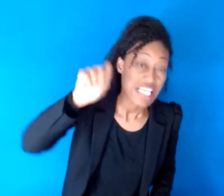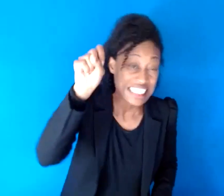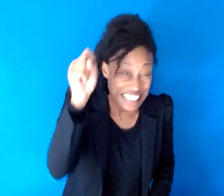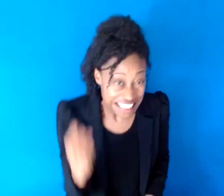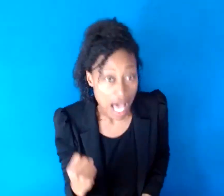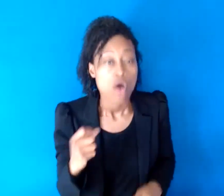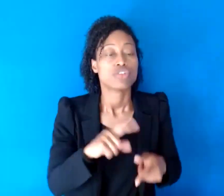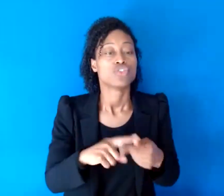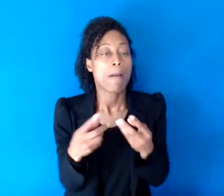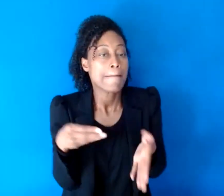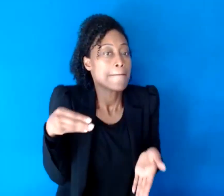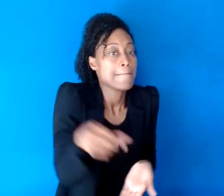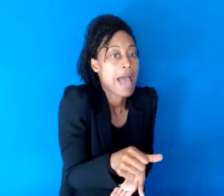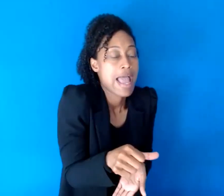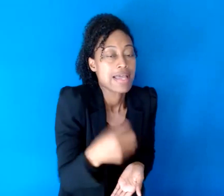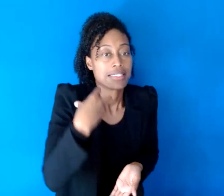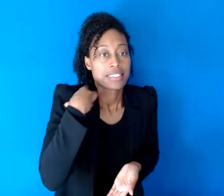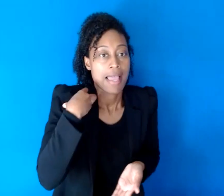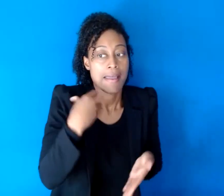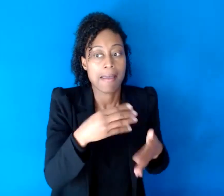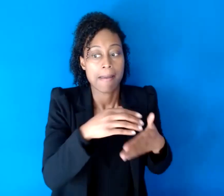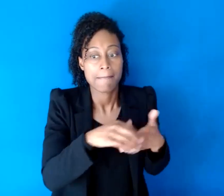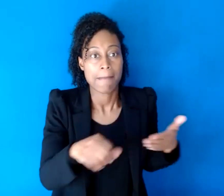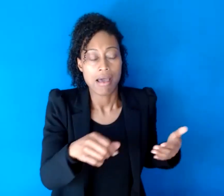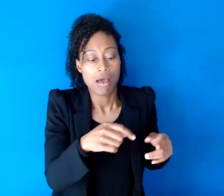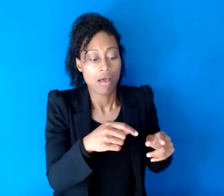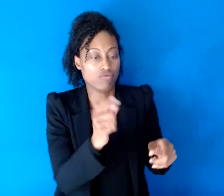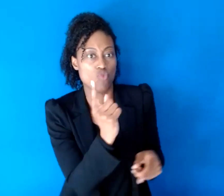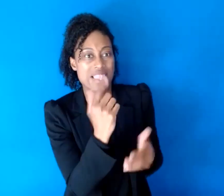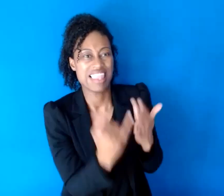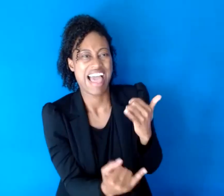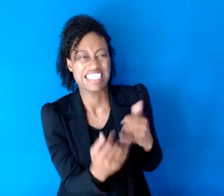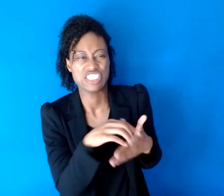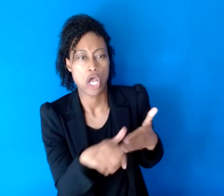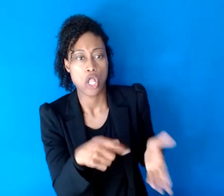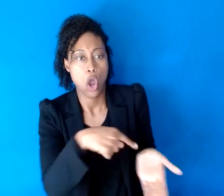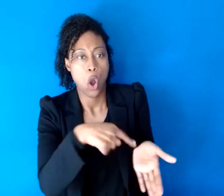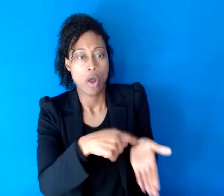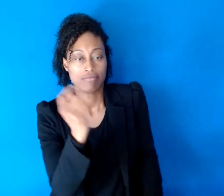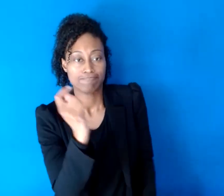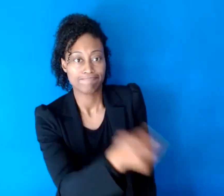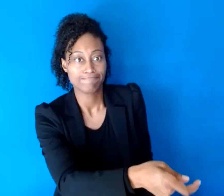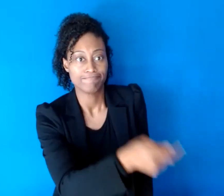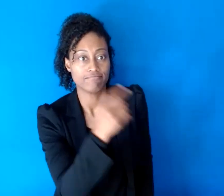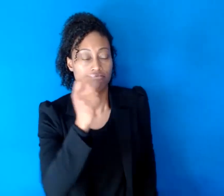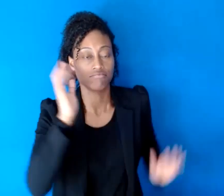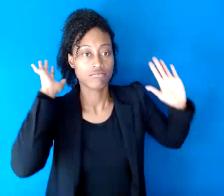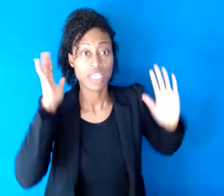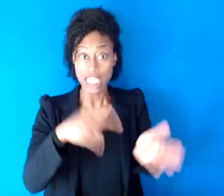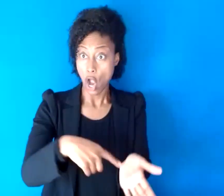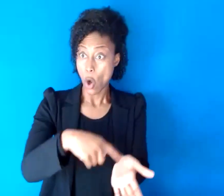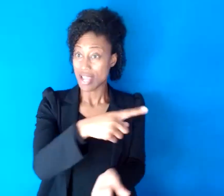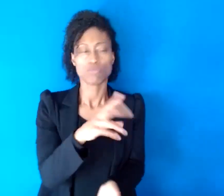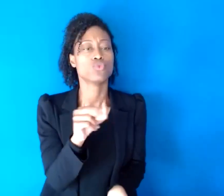former slave master the last dollar he owed him, not because he owed it to him, but because he